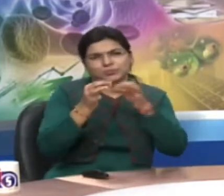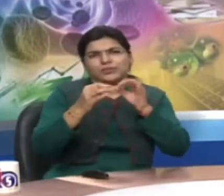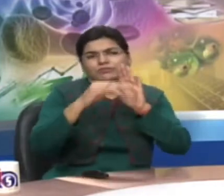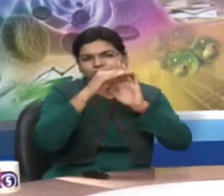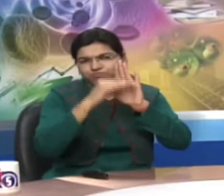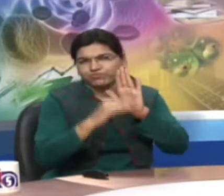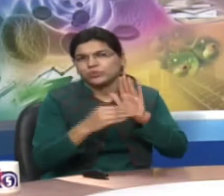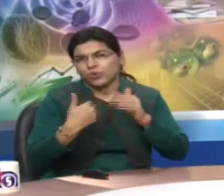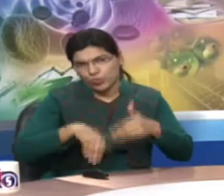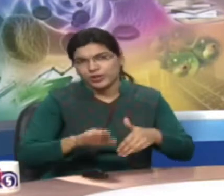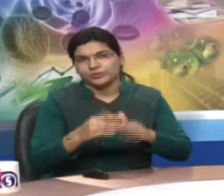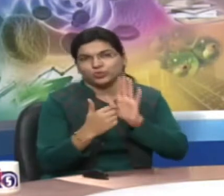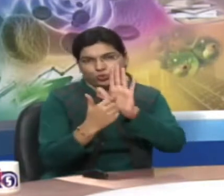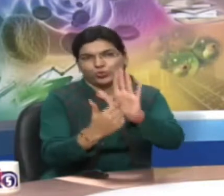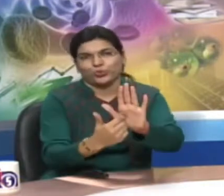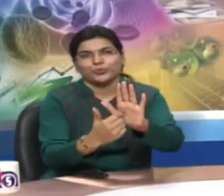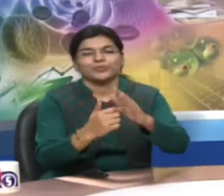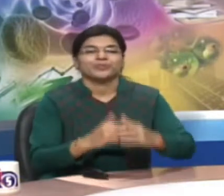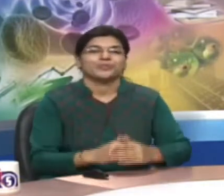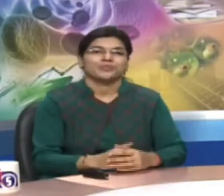I will explain you further.